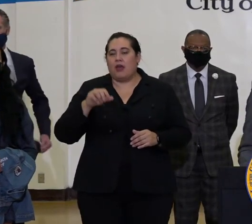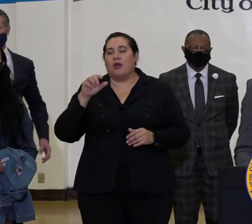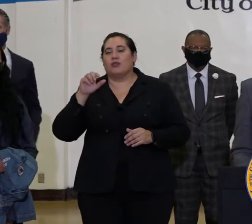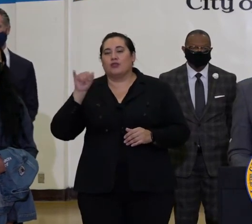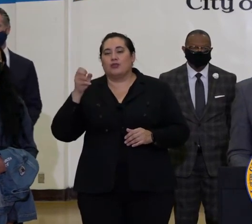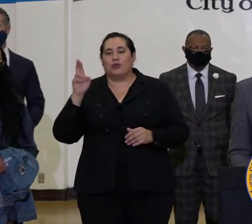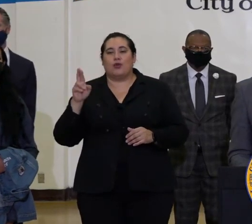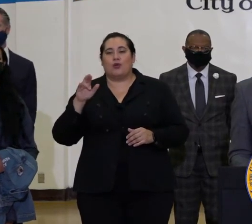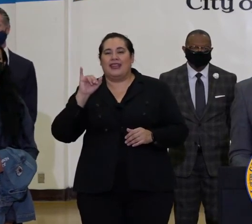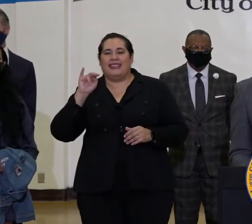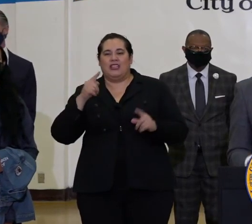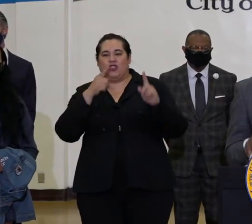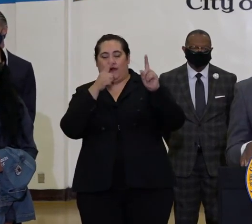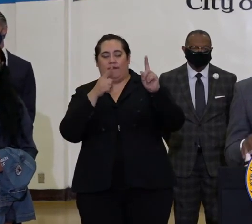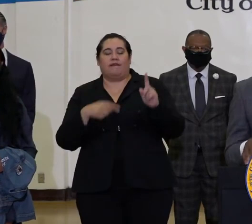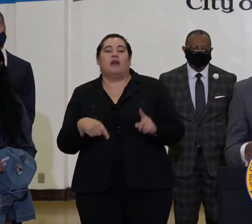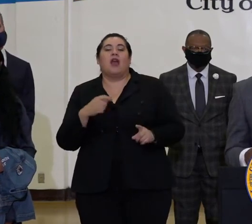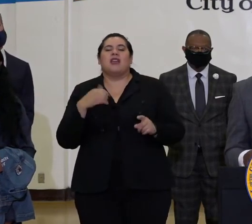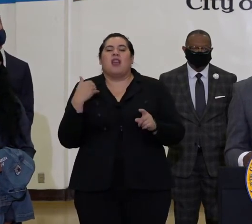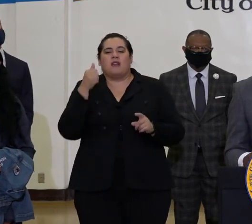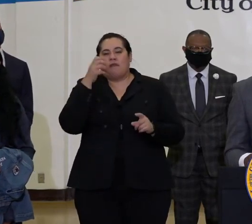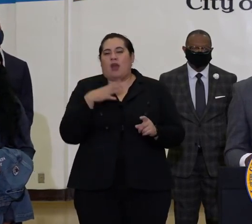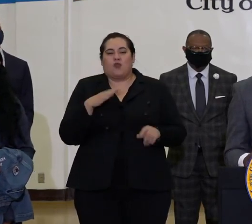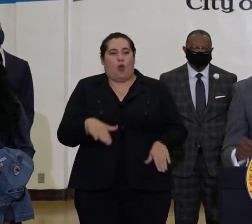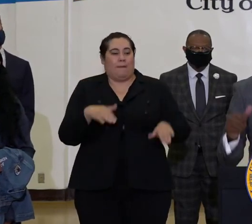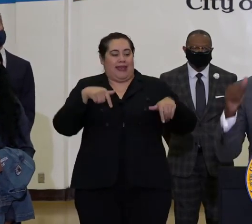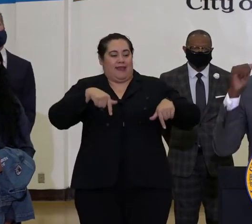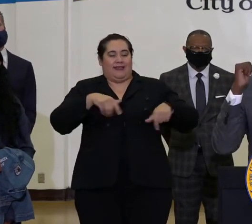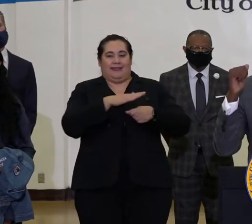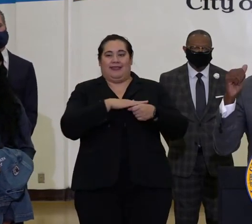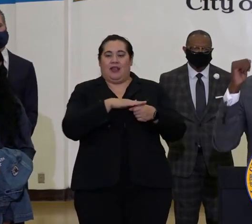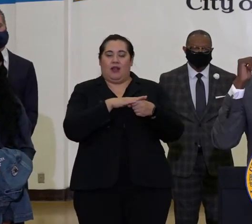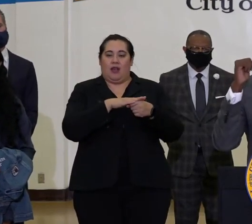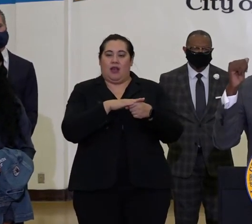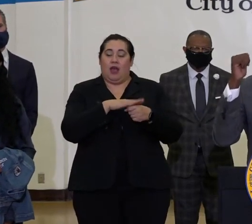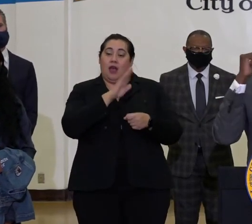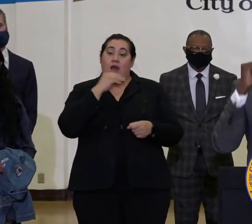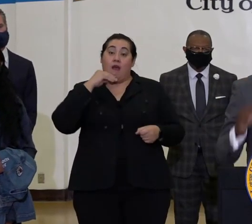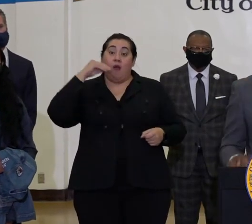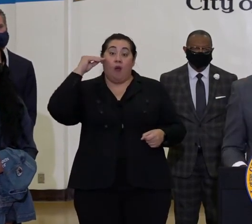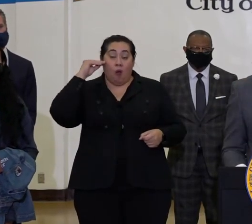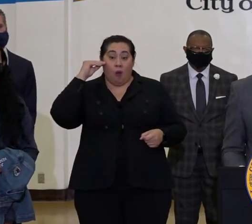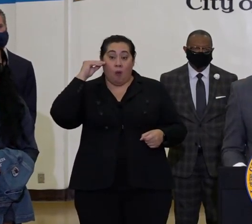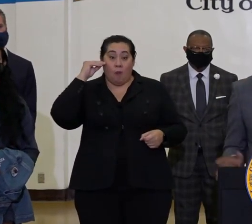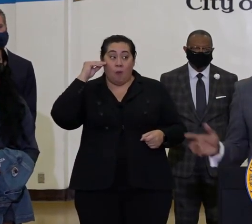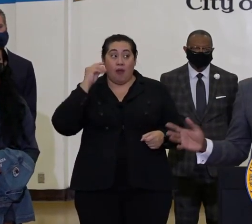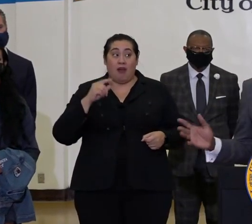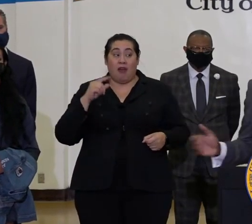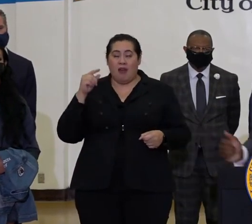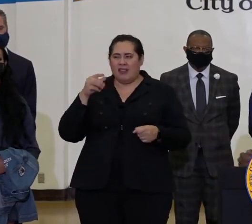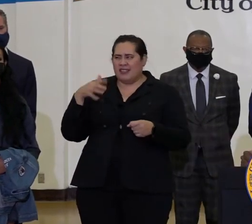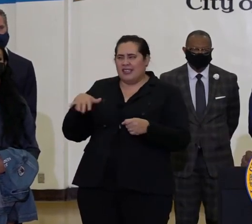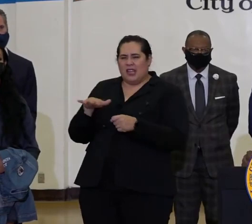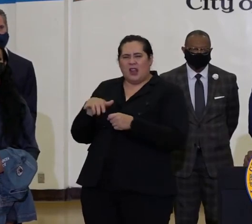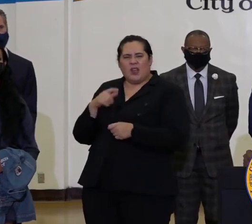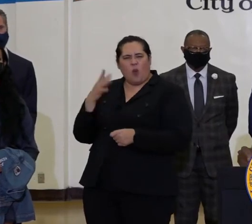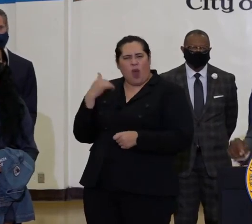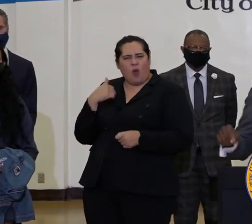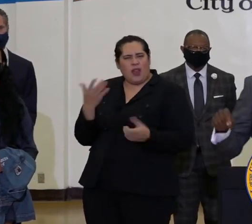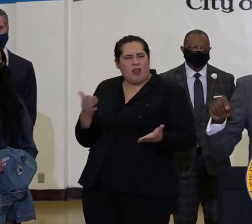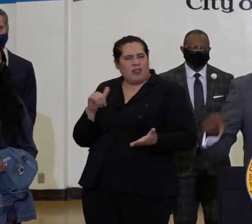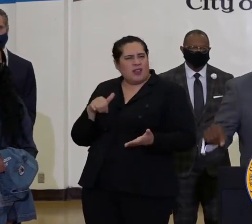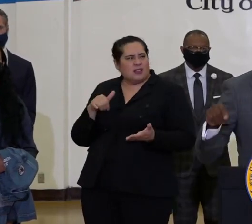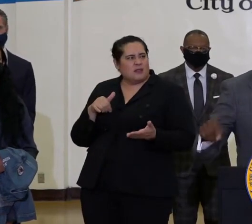young man who grew up right here in this neighborhood, whose home abutted this park. And you say, why are we here at this park